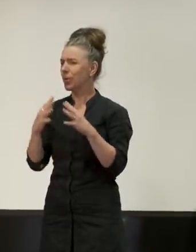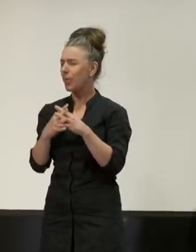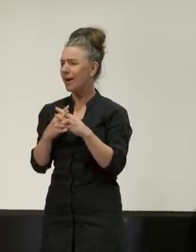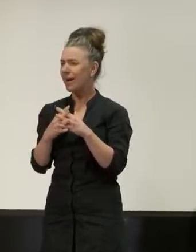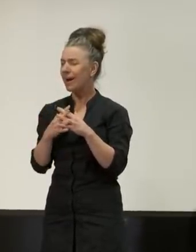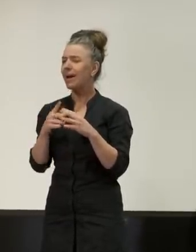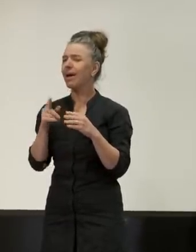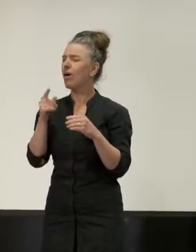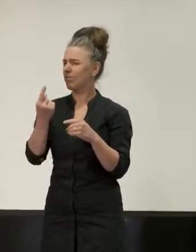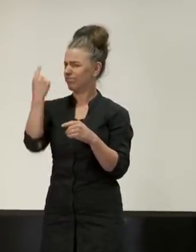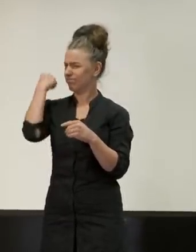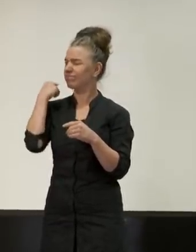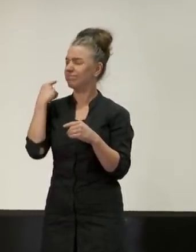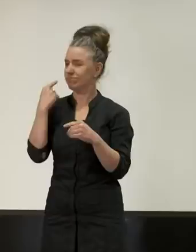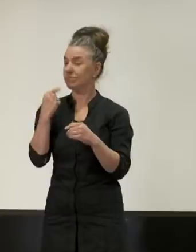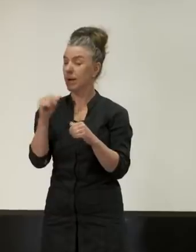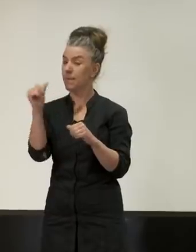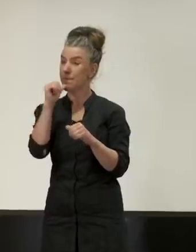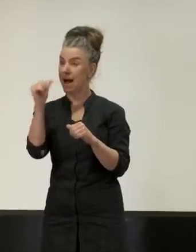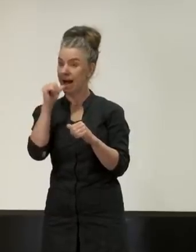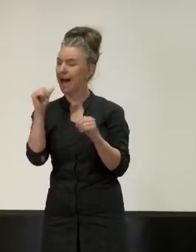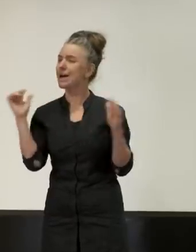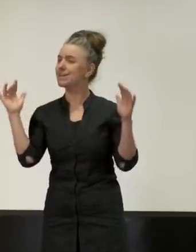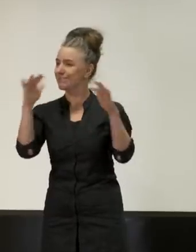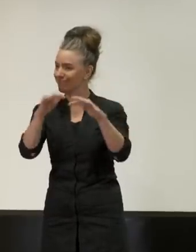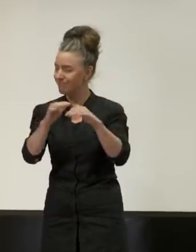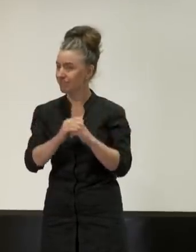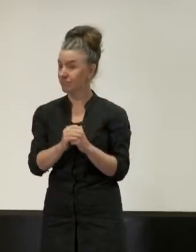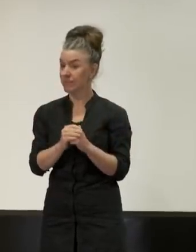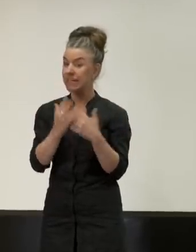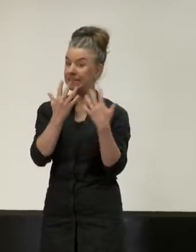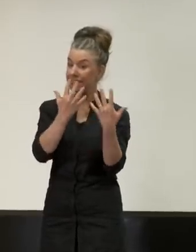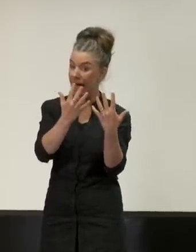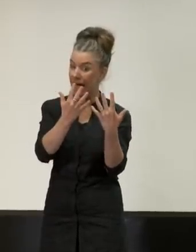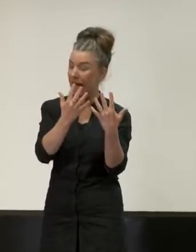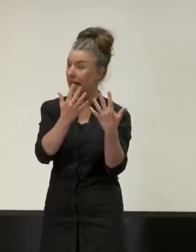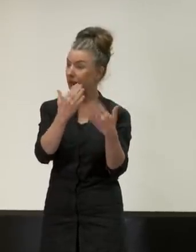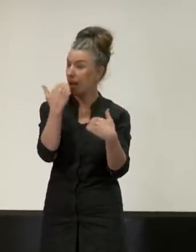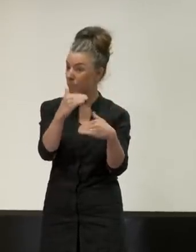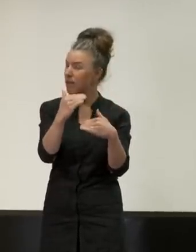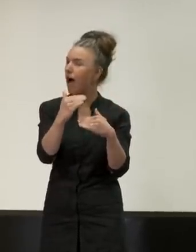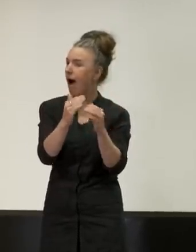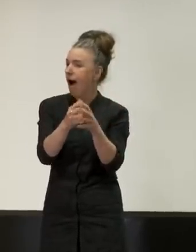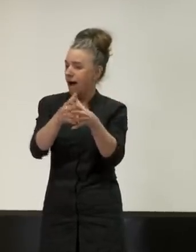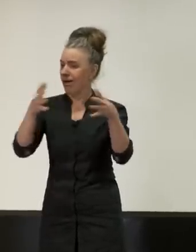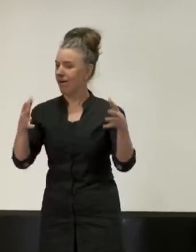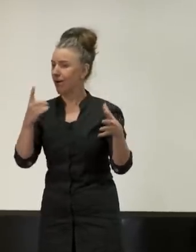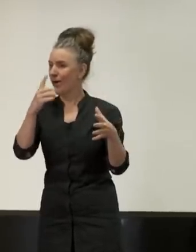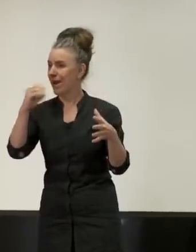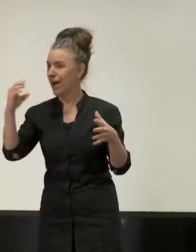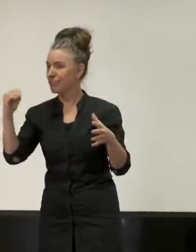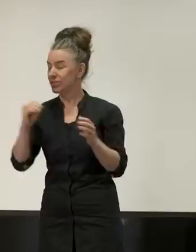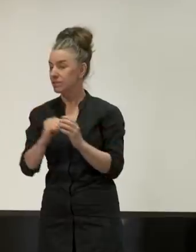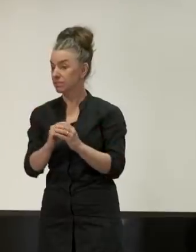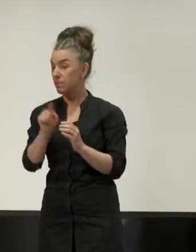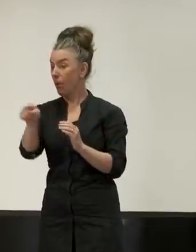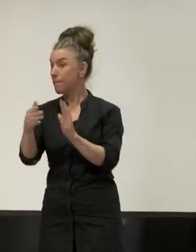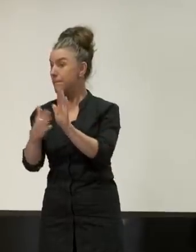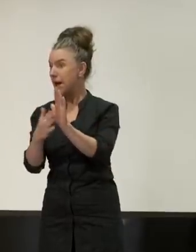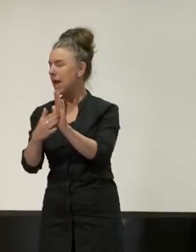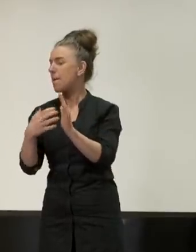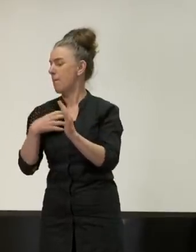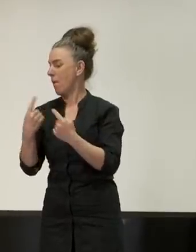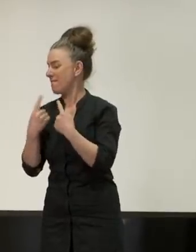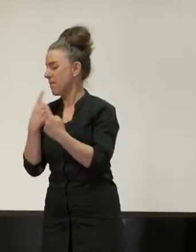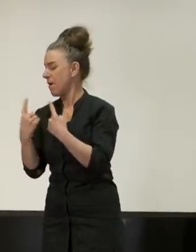increased the size gathering from 10 to 100. And by Monday, we'll have a good view on if that has led to any further cases, keeping in